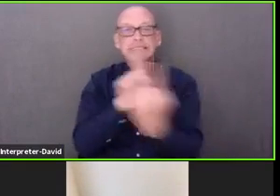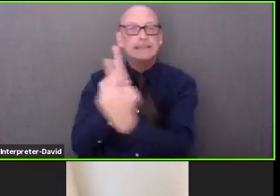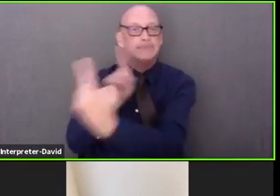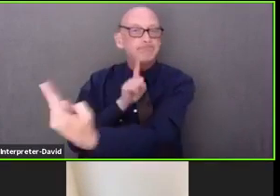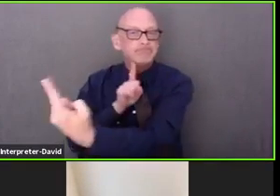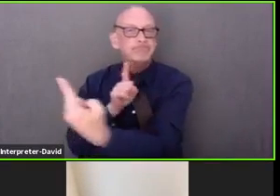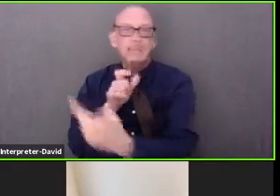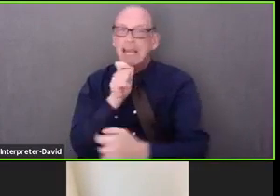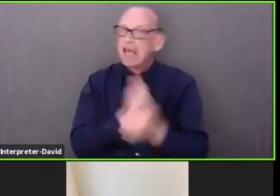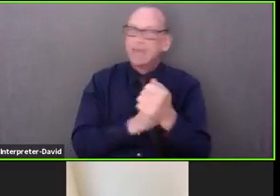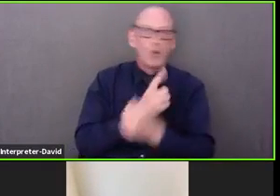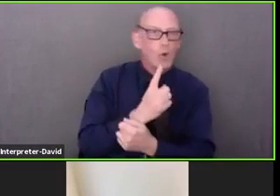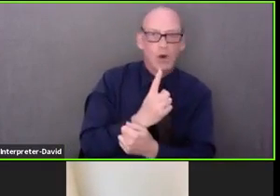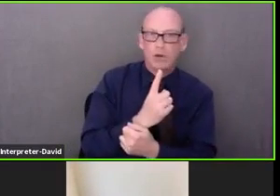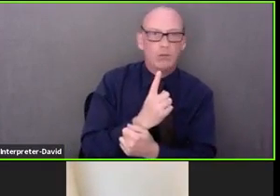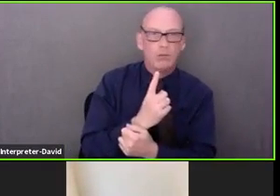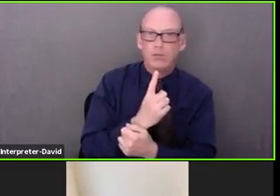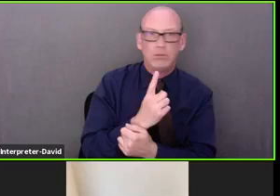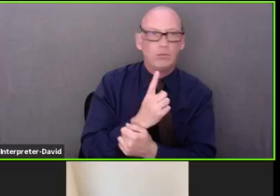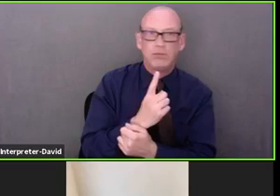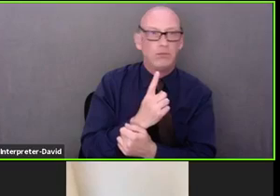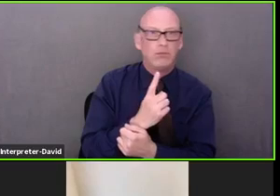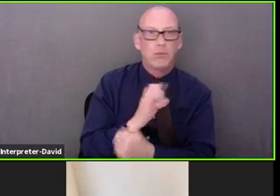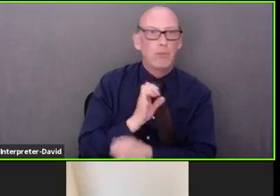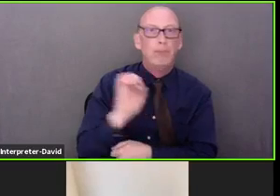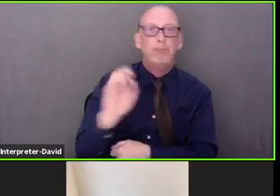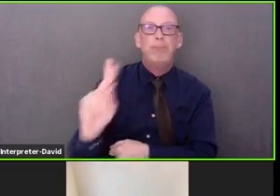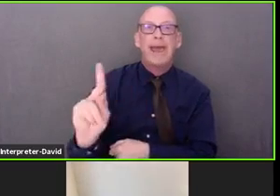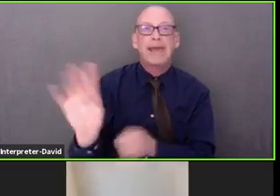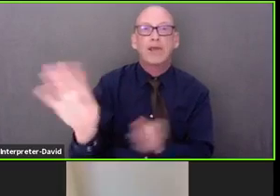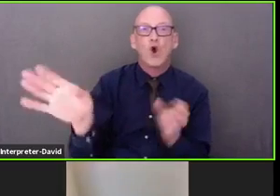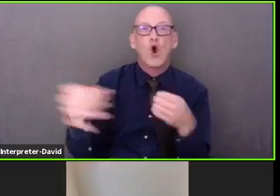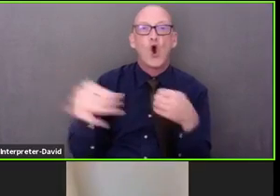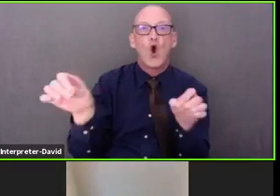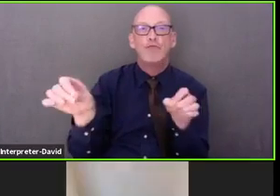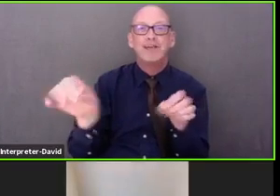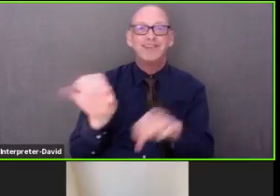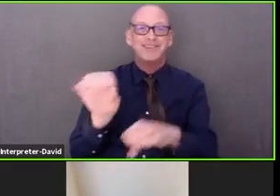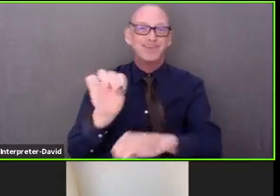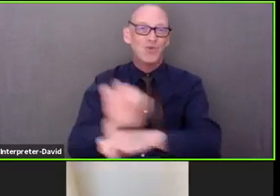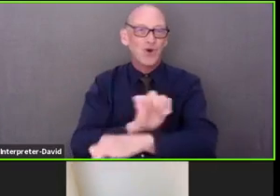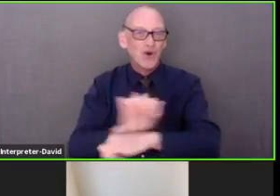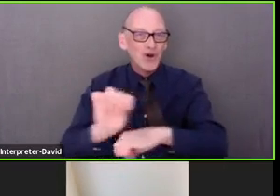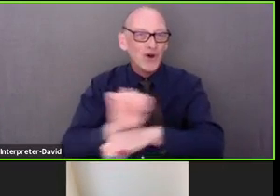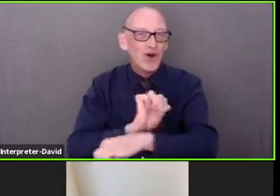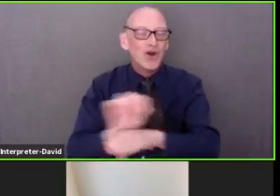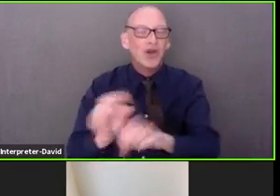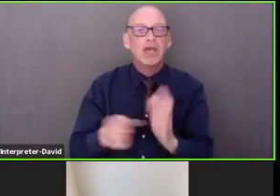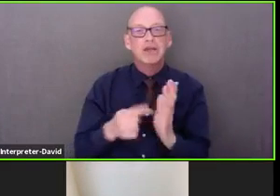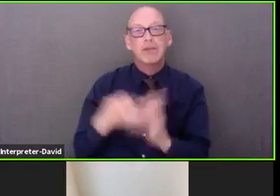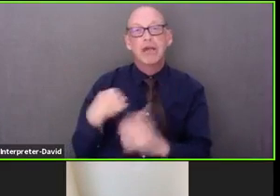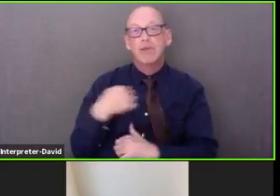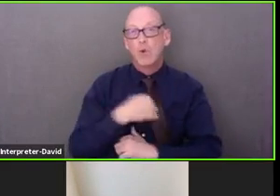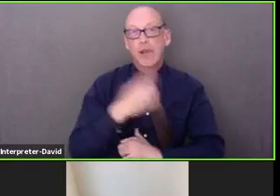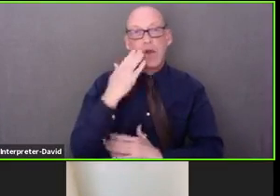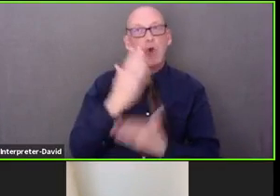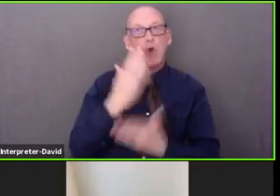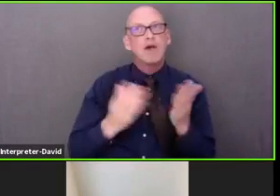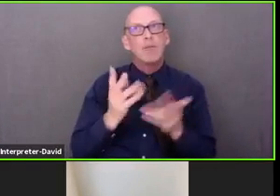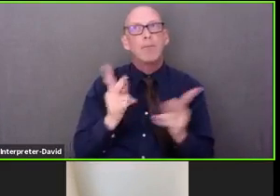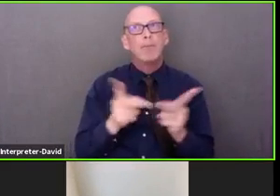not everyone is back at the office, and you know, we sometimes know that places are shut down.